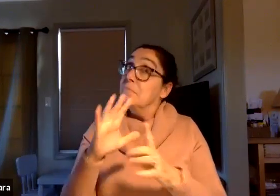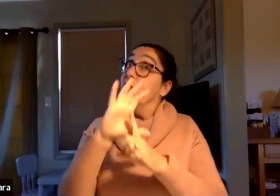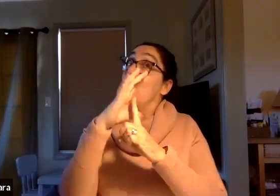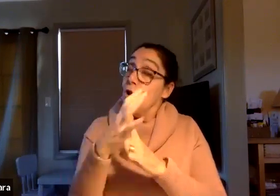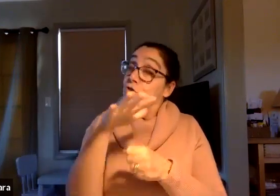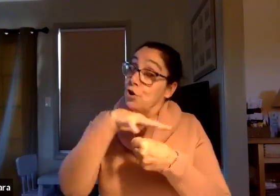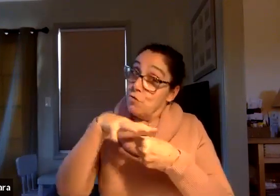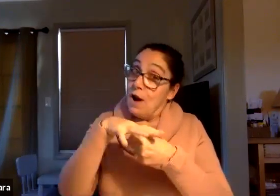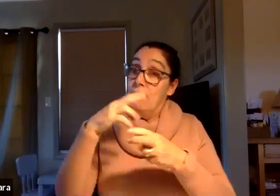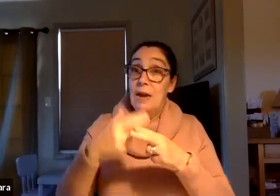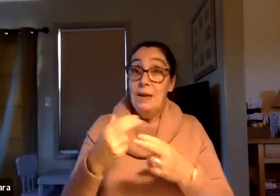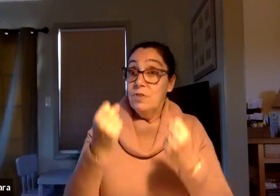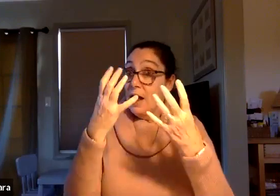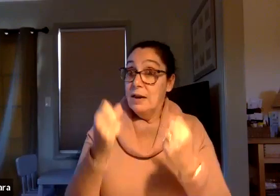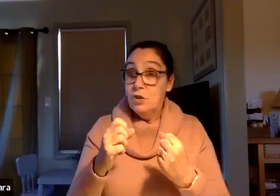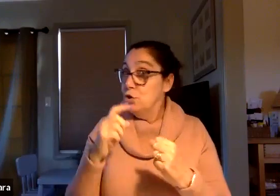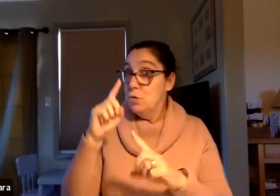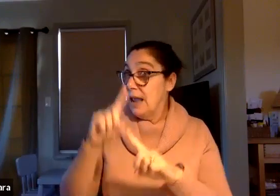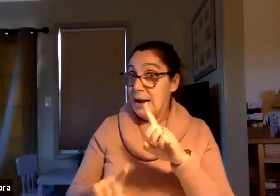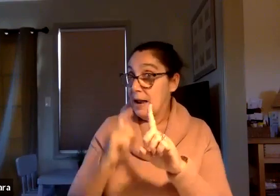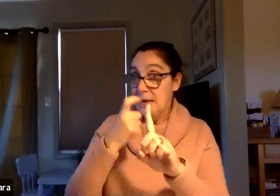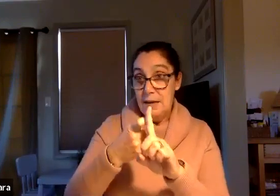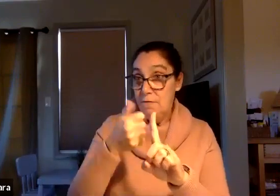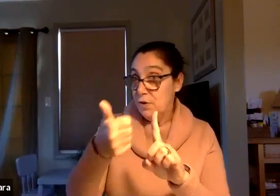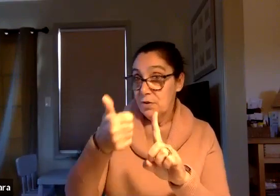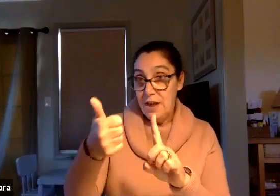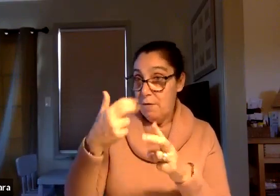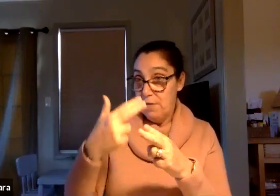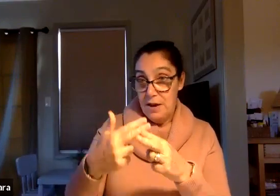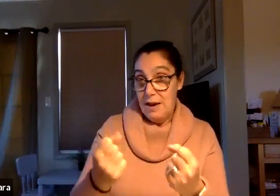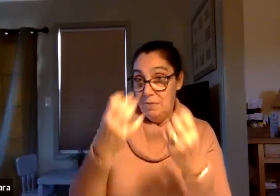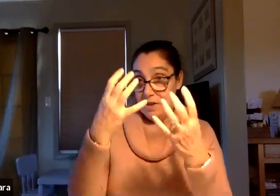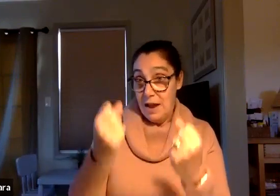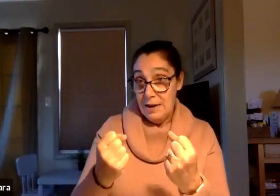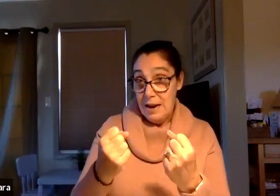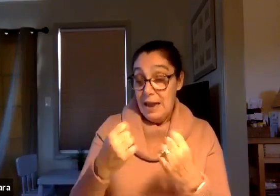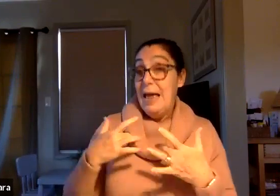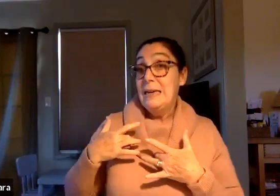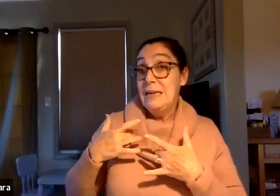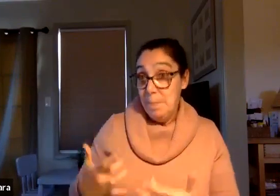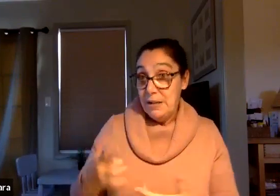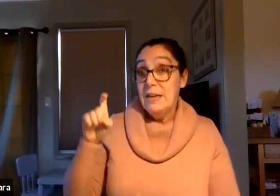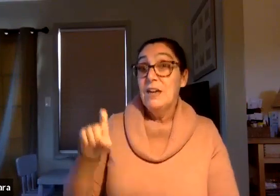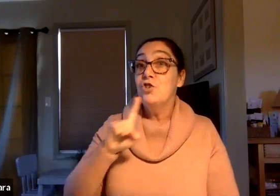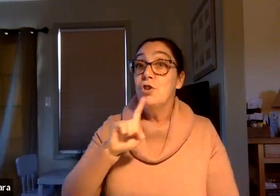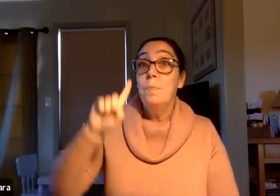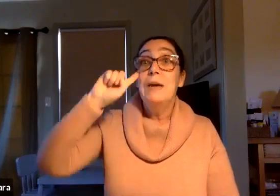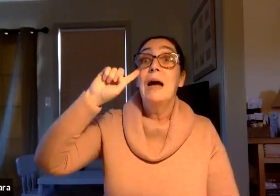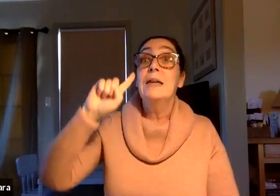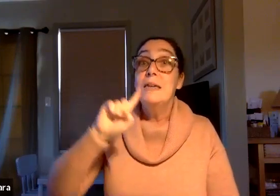The culture around name signs, you cannot give yourself a name sign. And typically it should be a